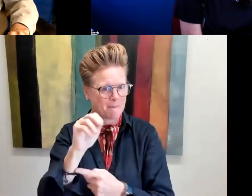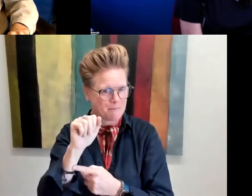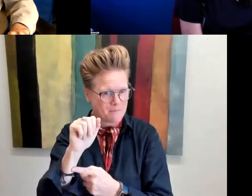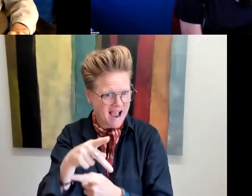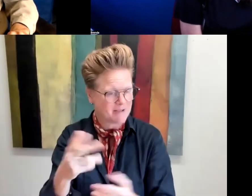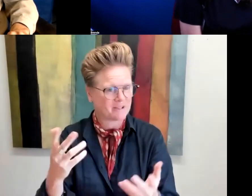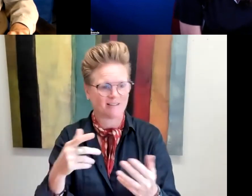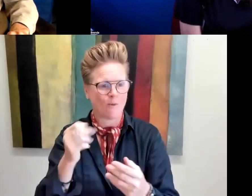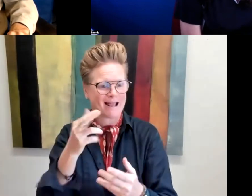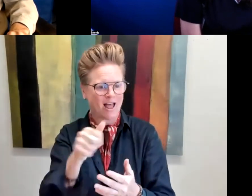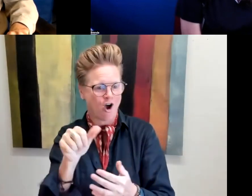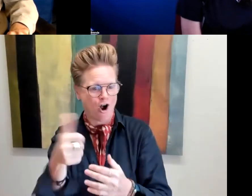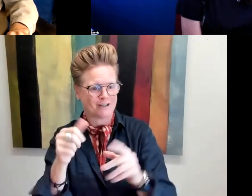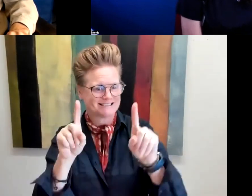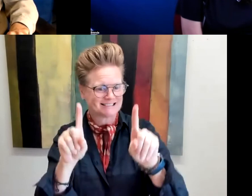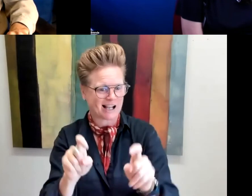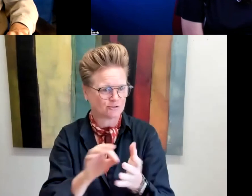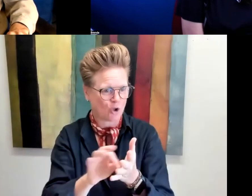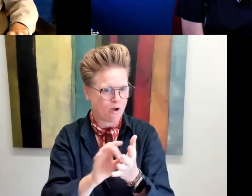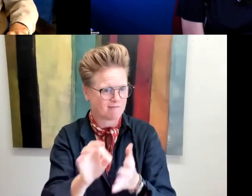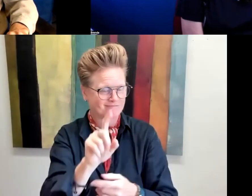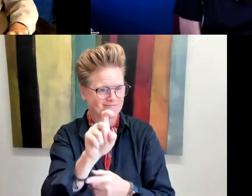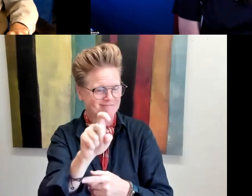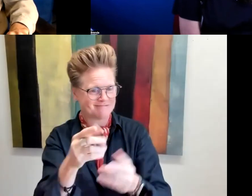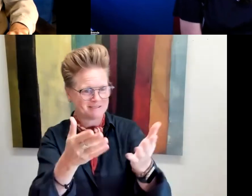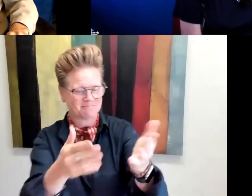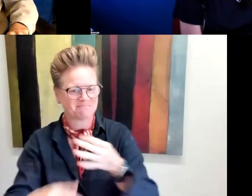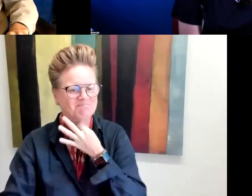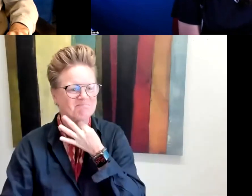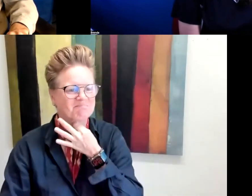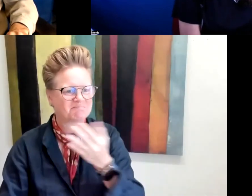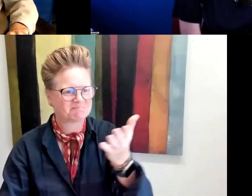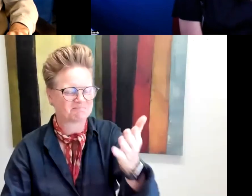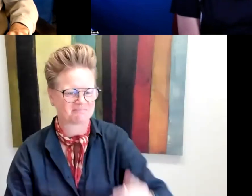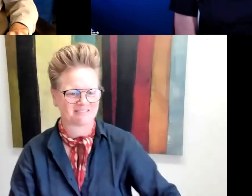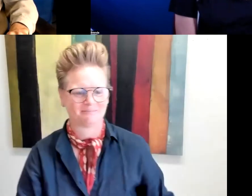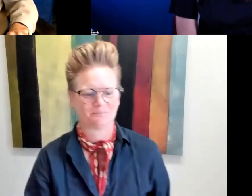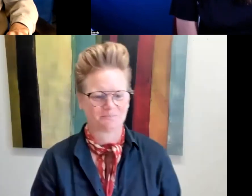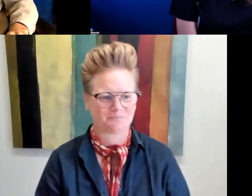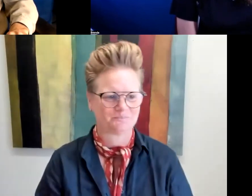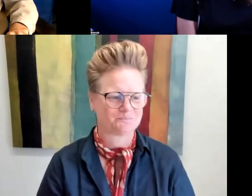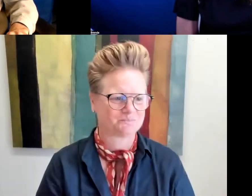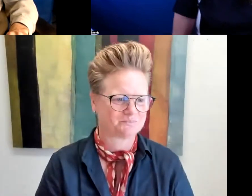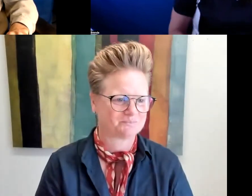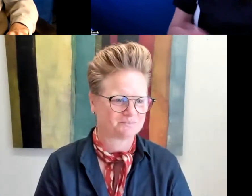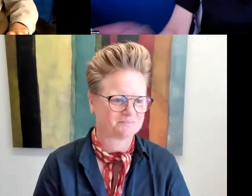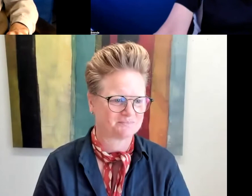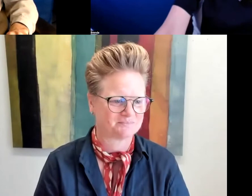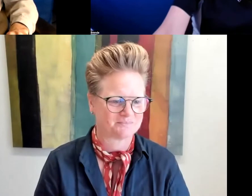scoring systems, the map, or any other test scores? Just kind of curious.